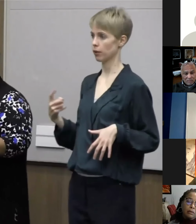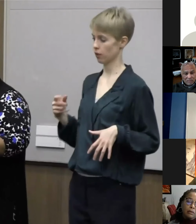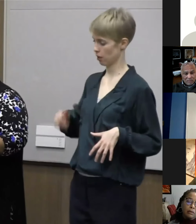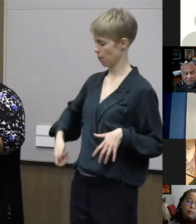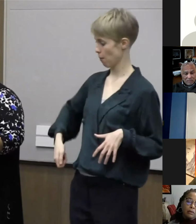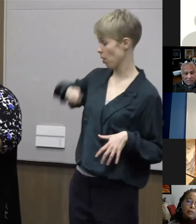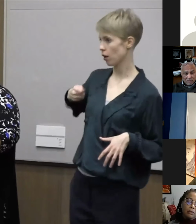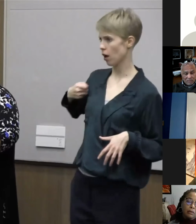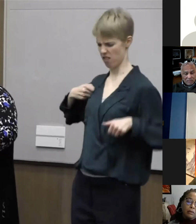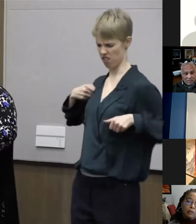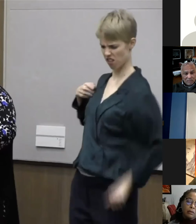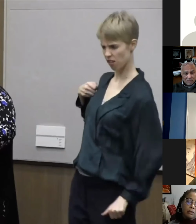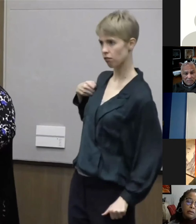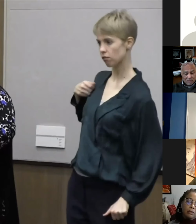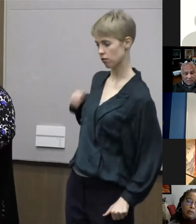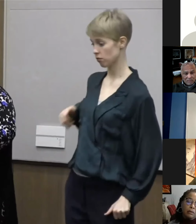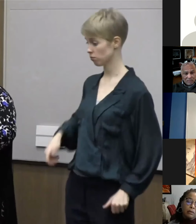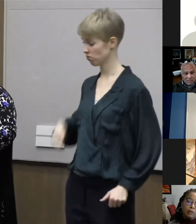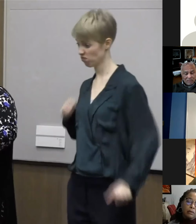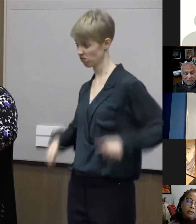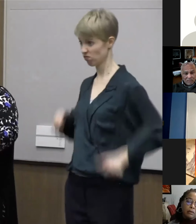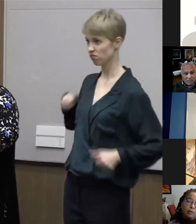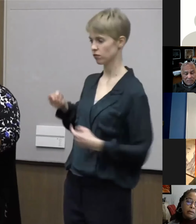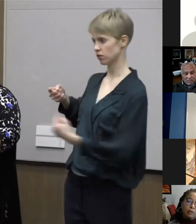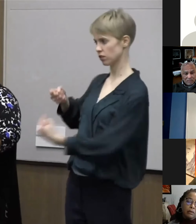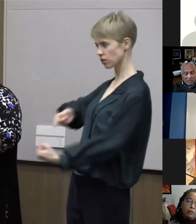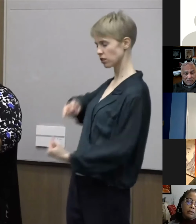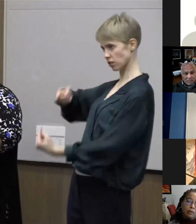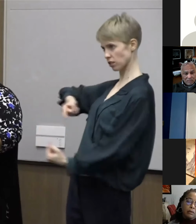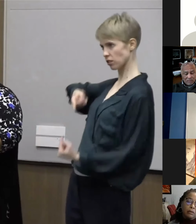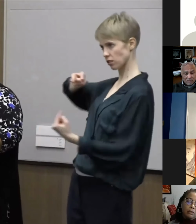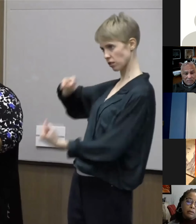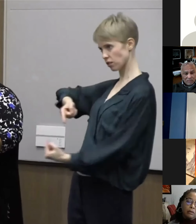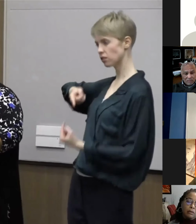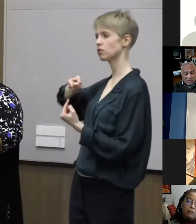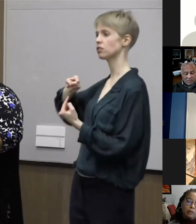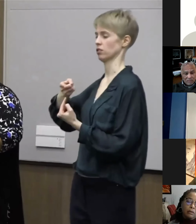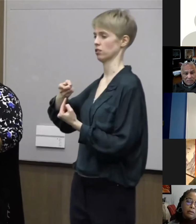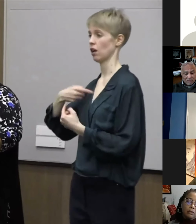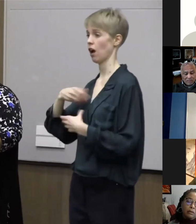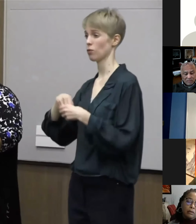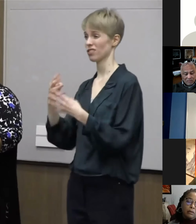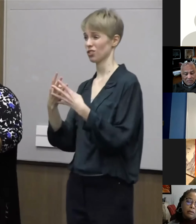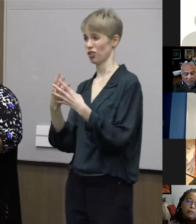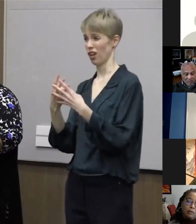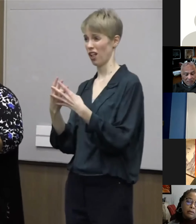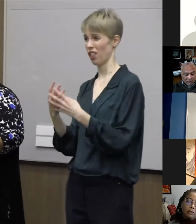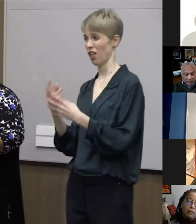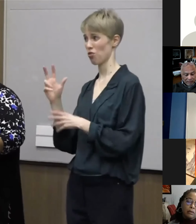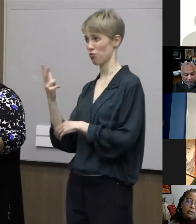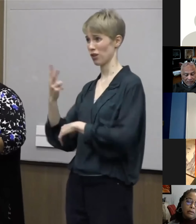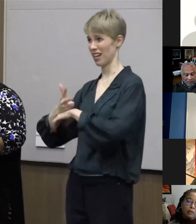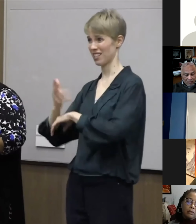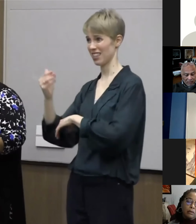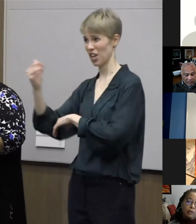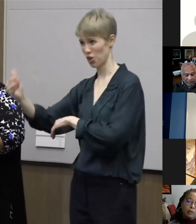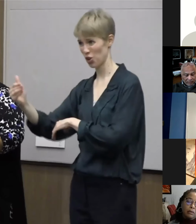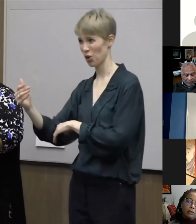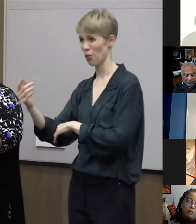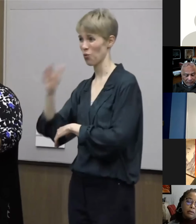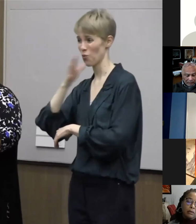down, and he pulled my dress back up. I was in jail when Medgar Evers was murdered 3 days later on June the